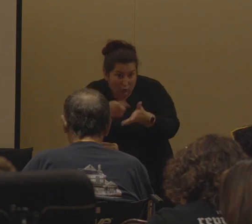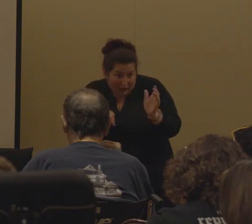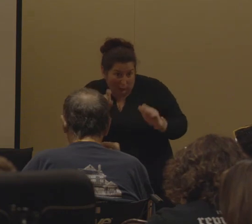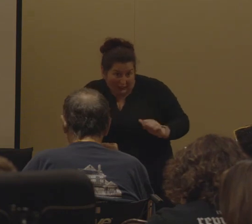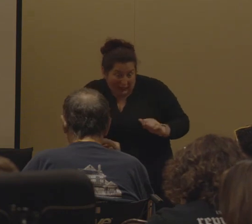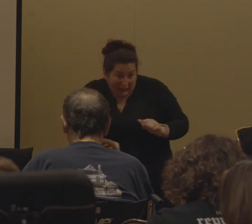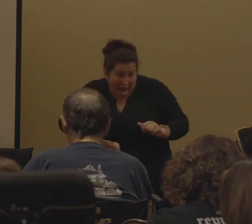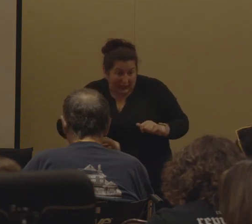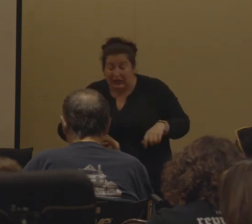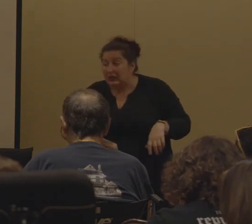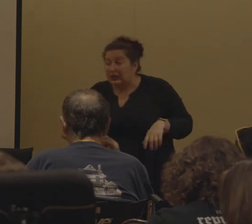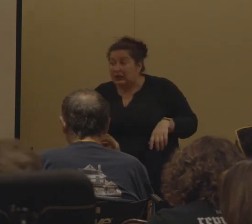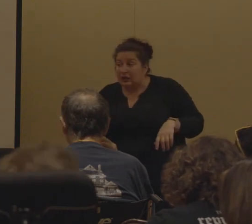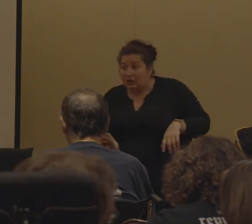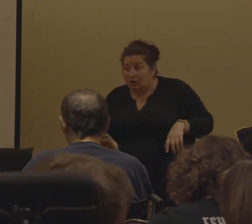the